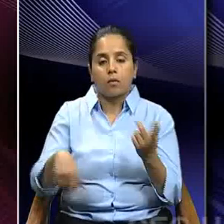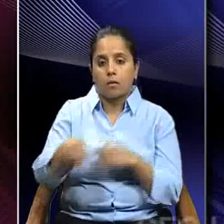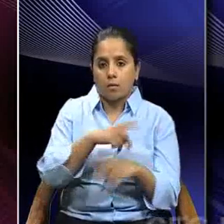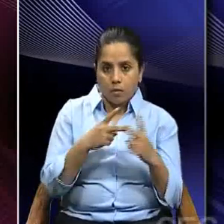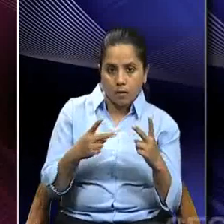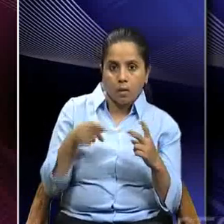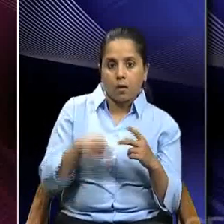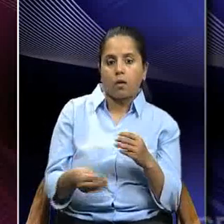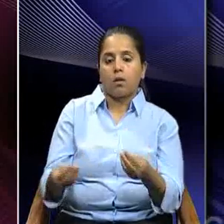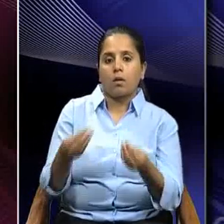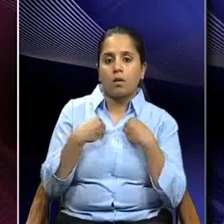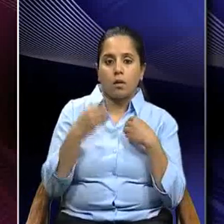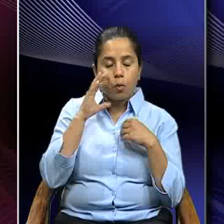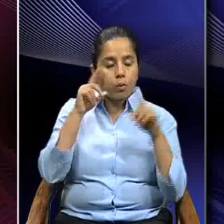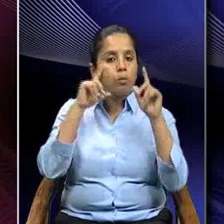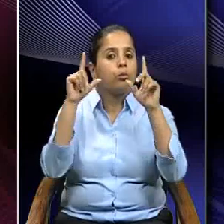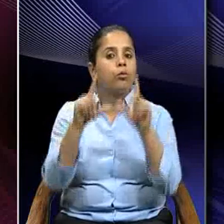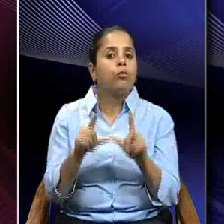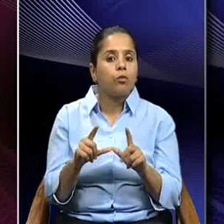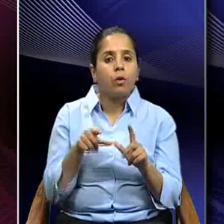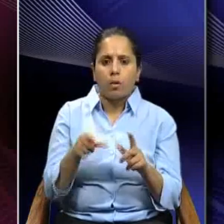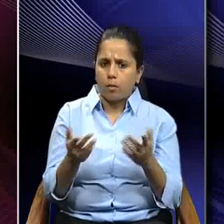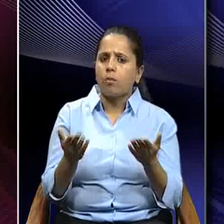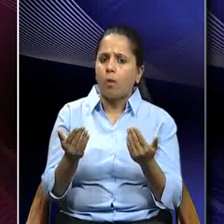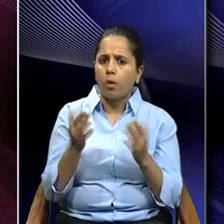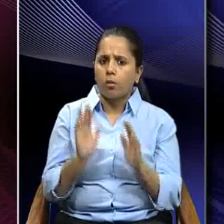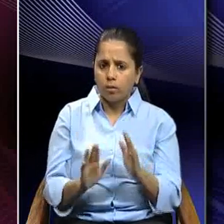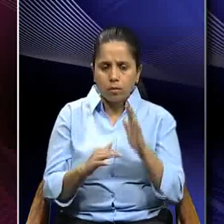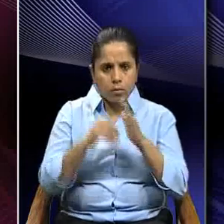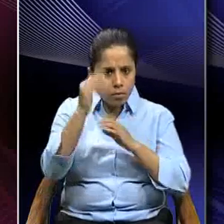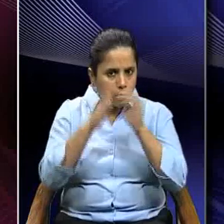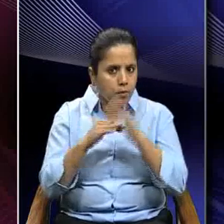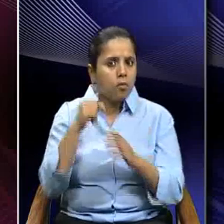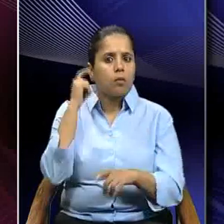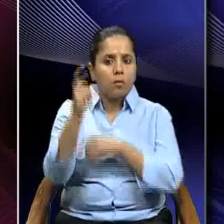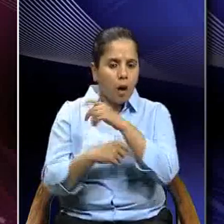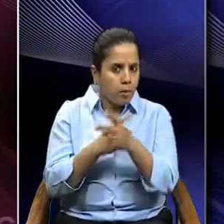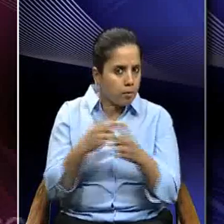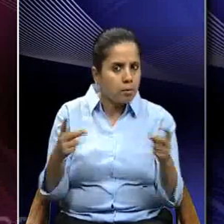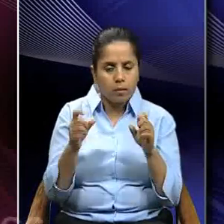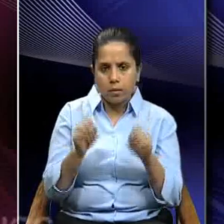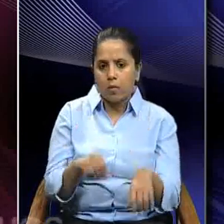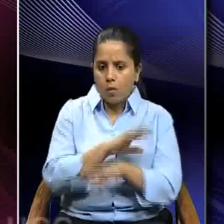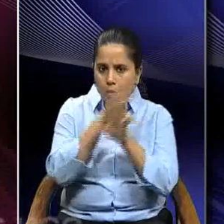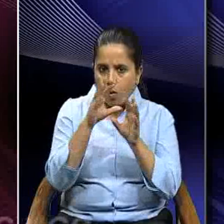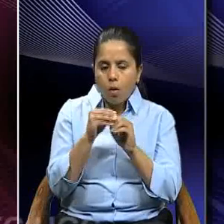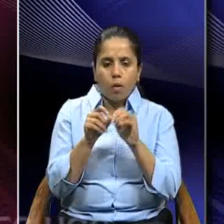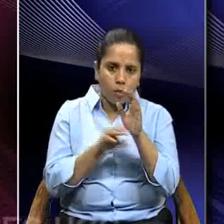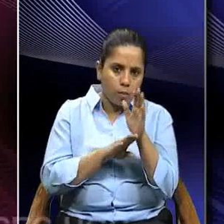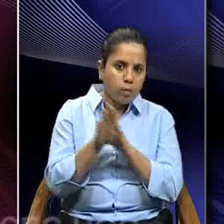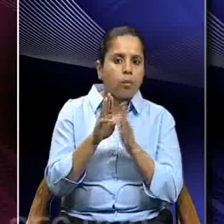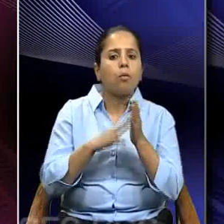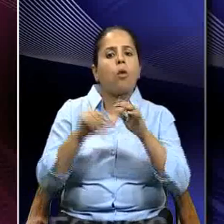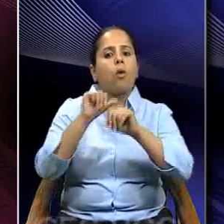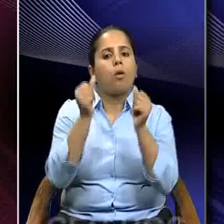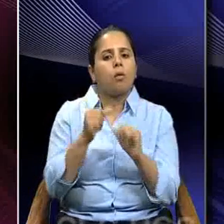provide empirical evidence that it is possible to build enterprises based on holistic models of development. I